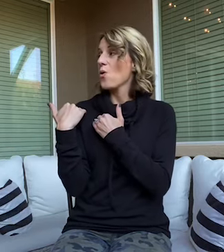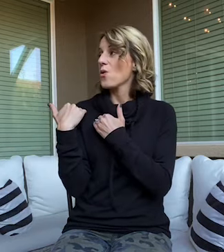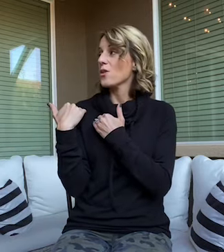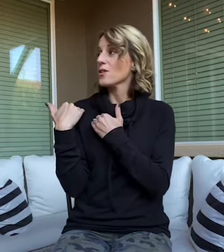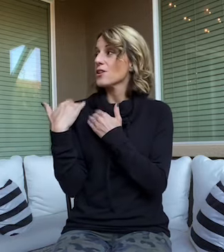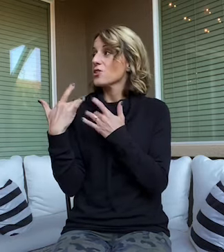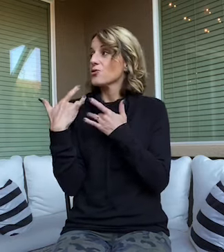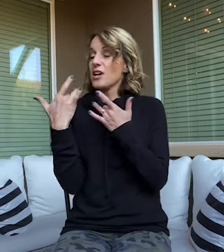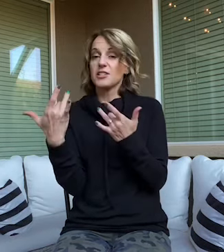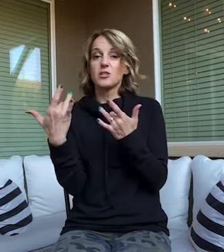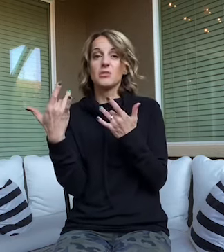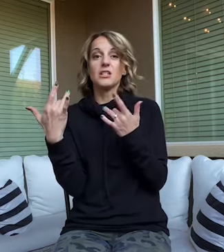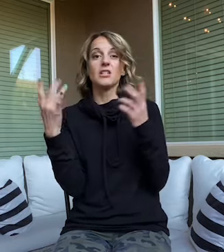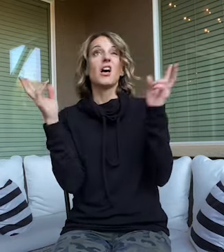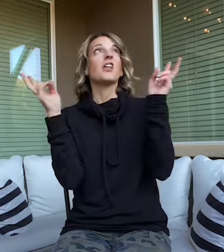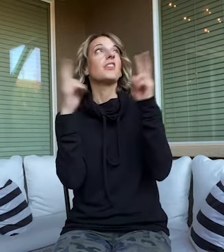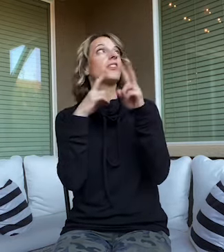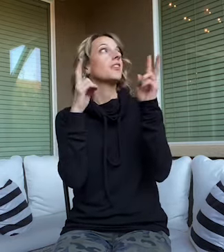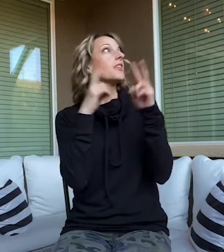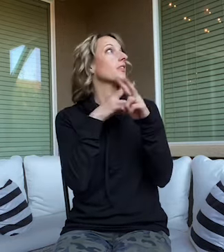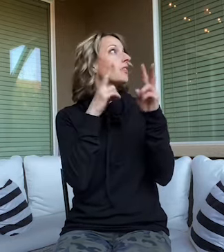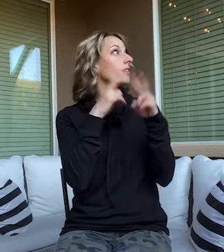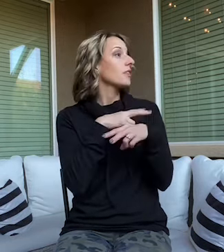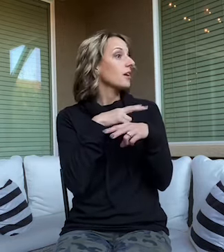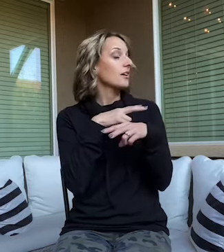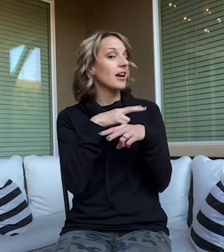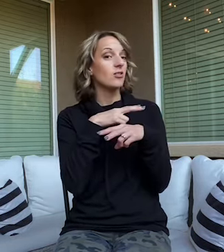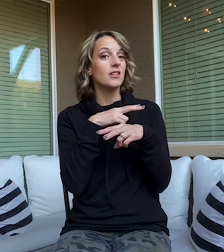Or you tend to be careless,